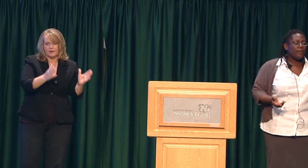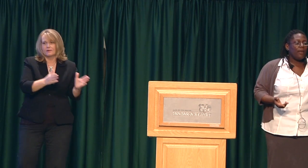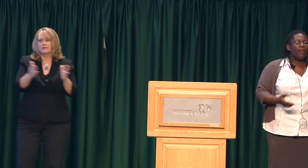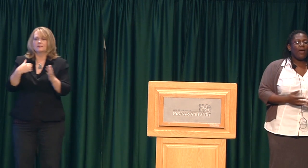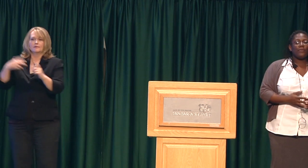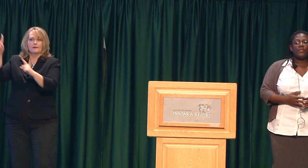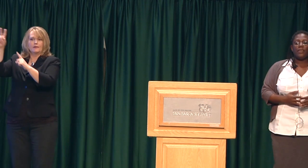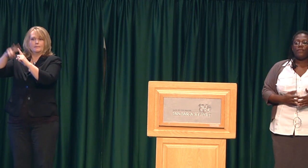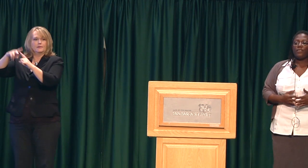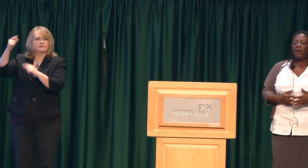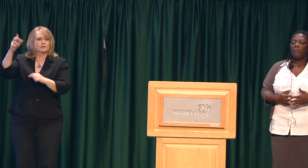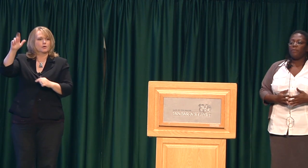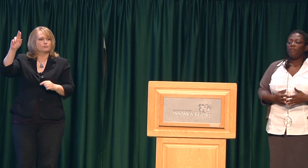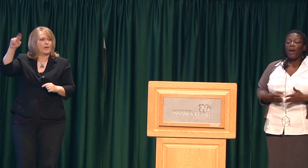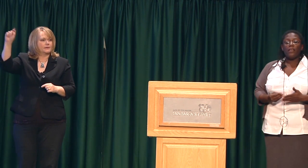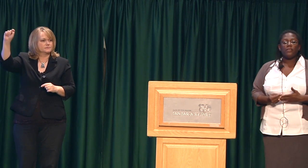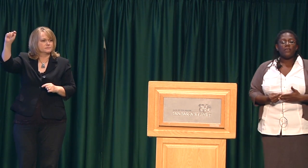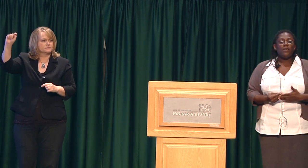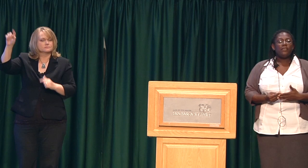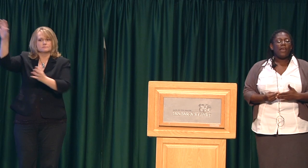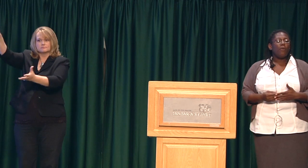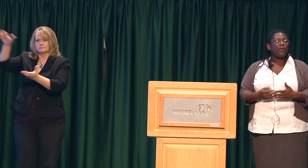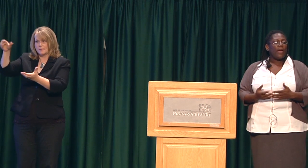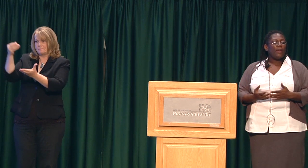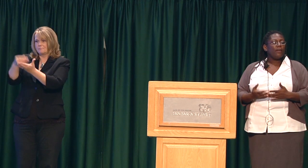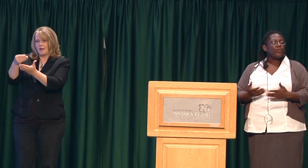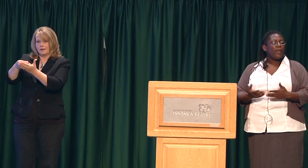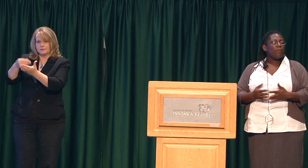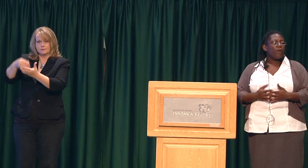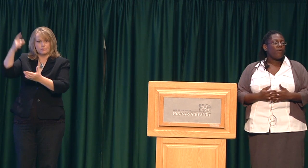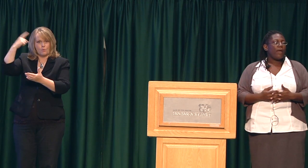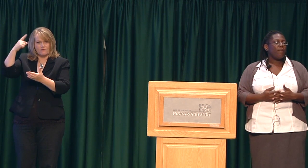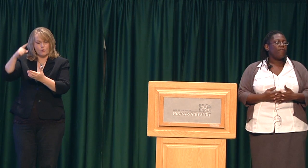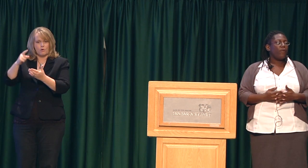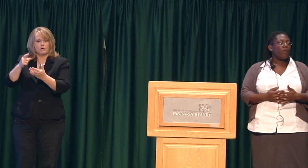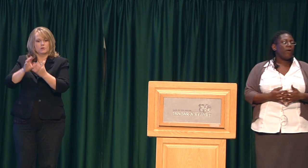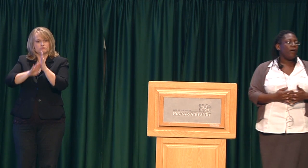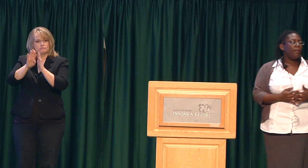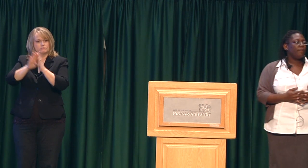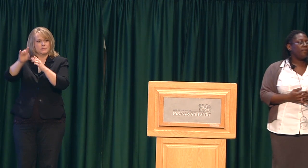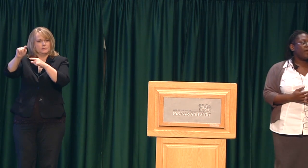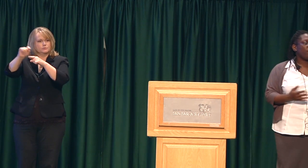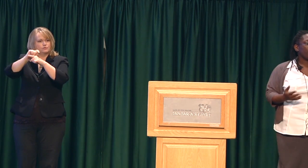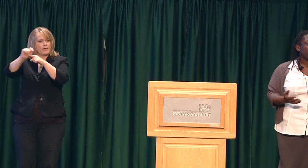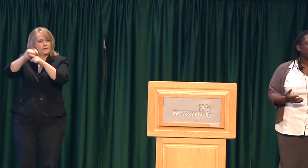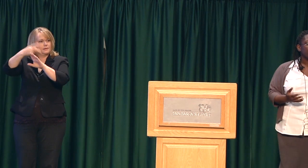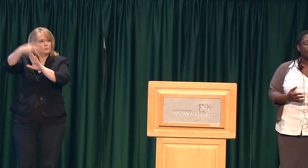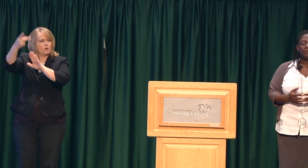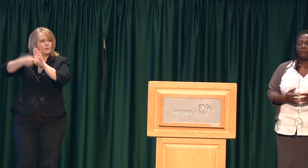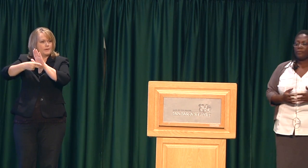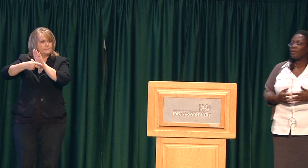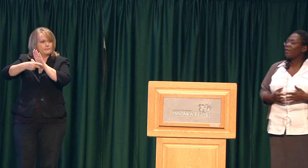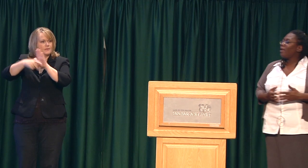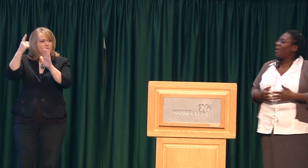grant and I received some funds to help create a training program for medical professionals.